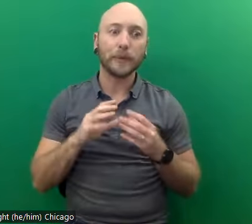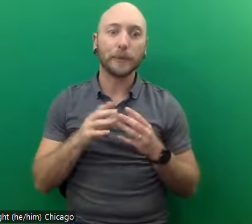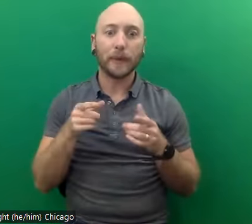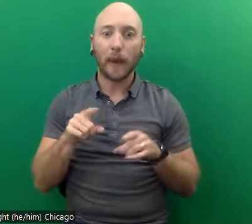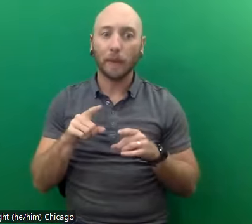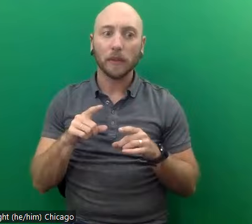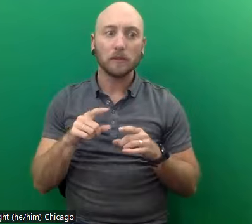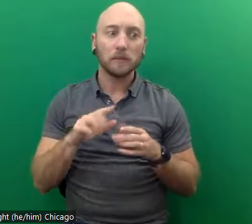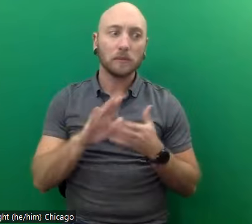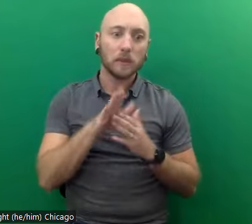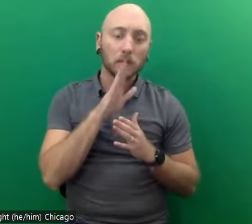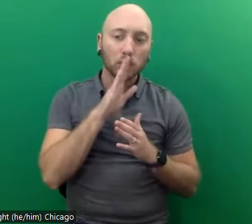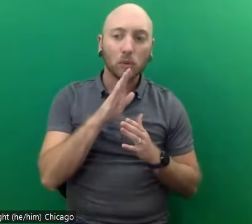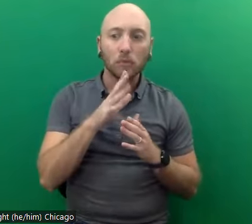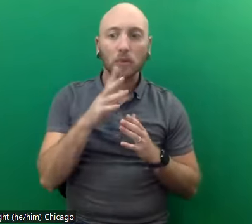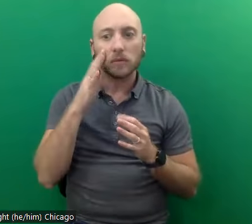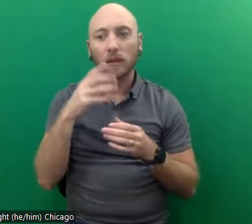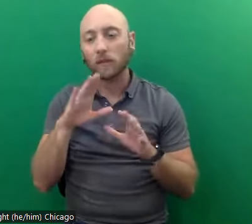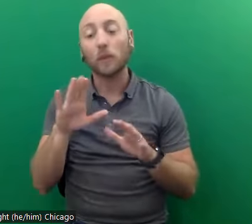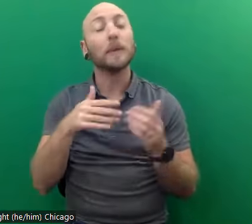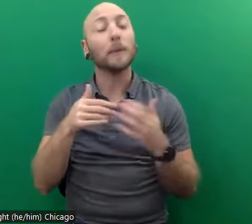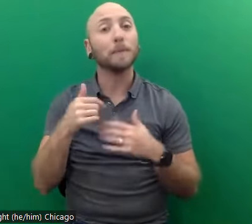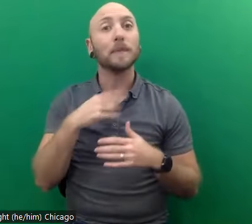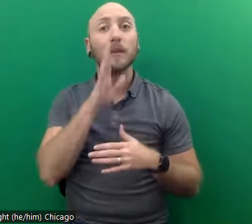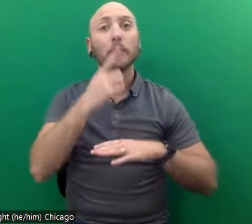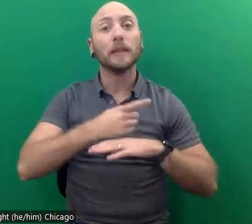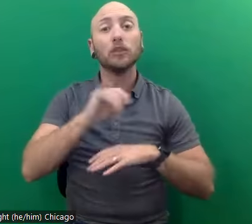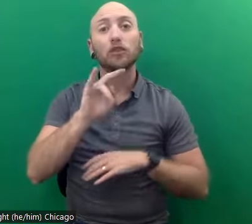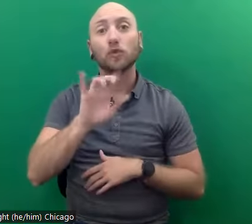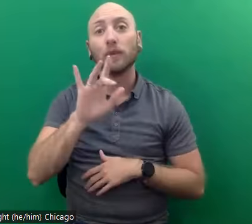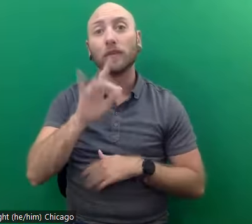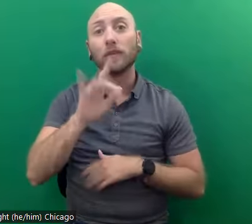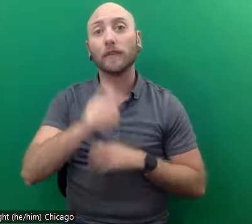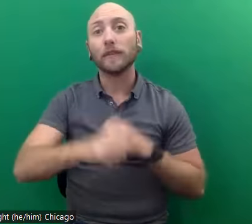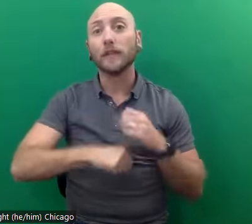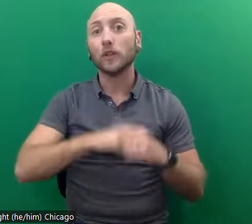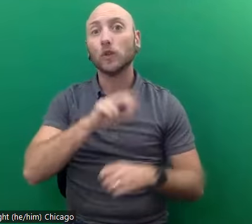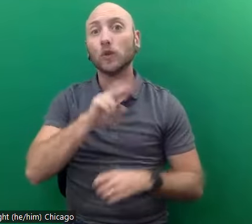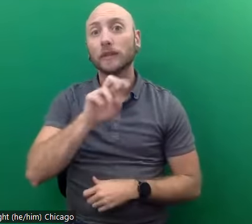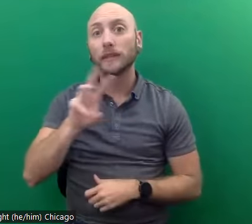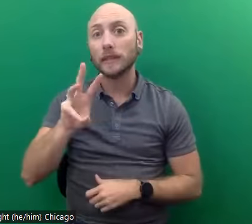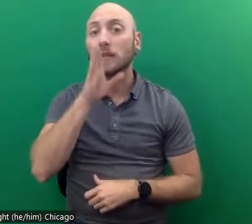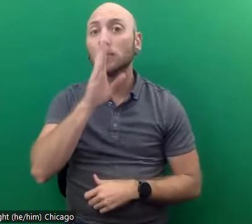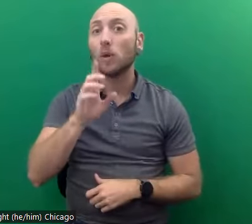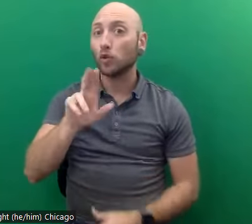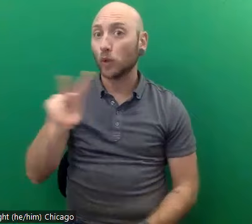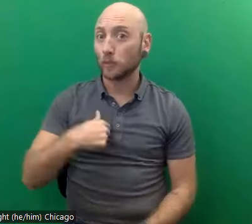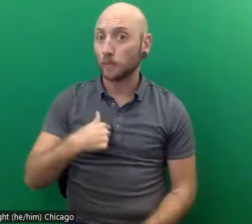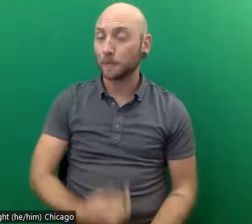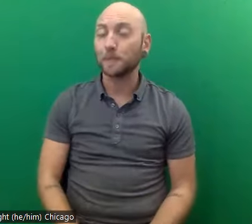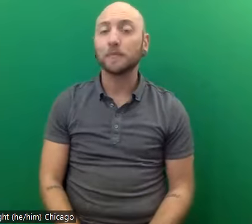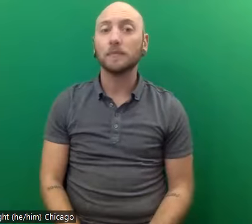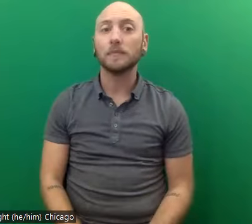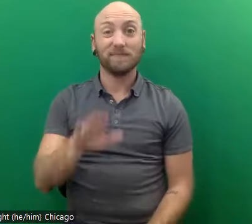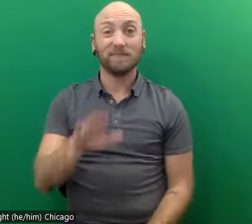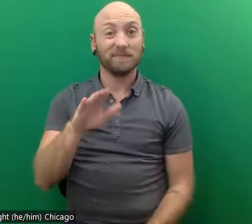Like I said, my sober date's June 25th, 2006. I got sober at 22 years old. I tried to